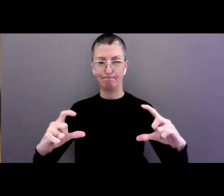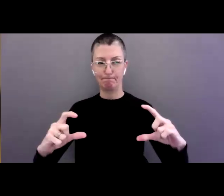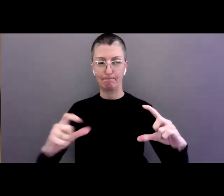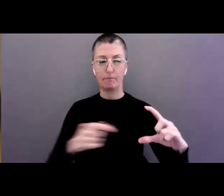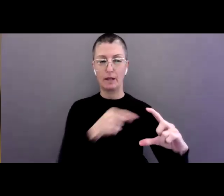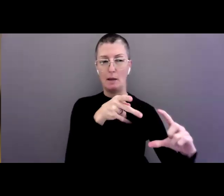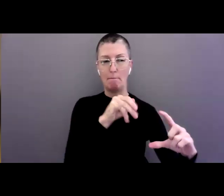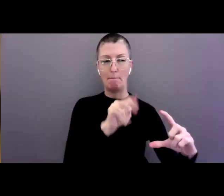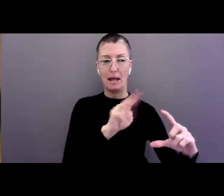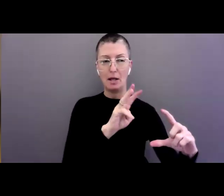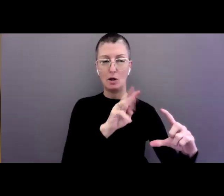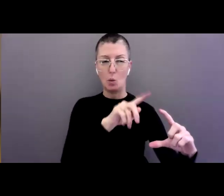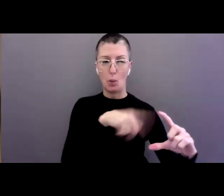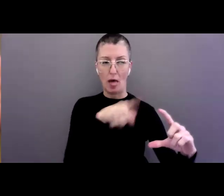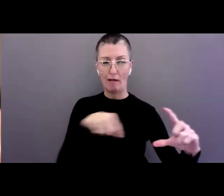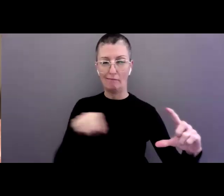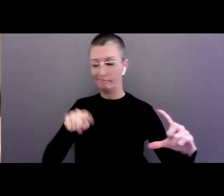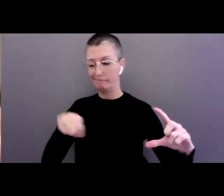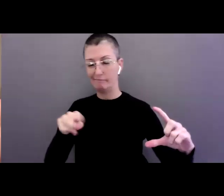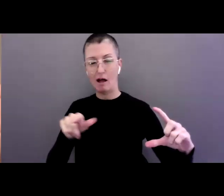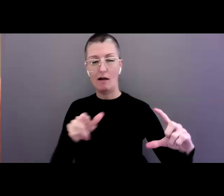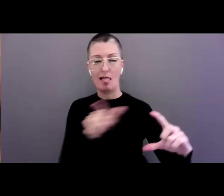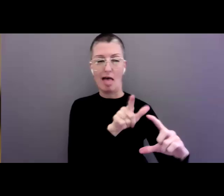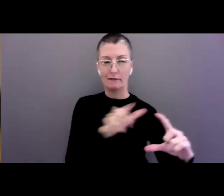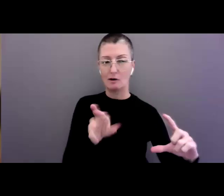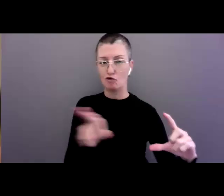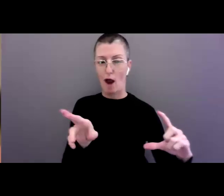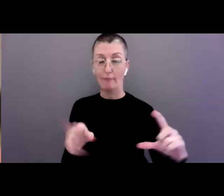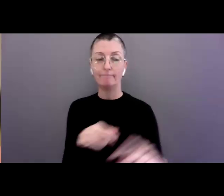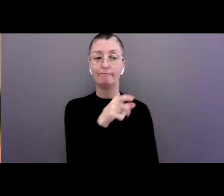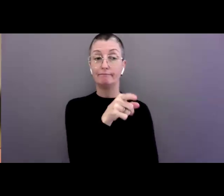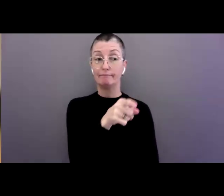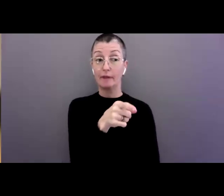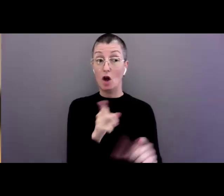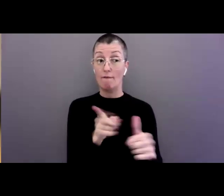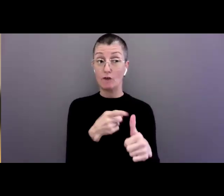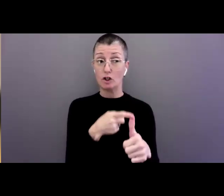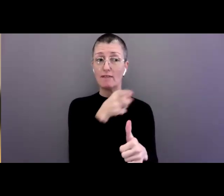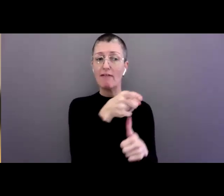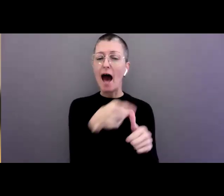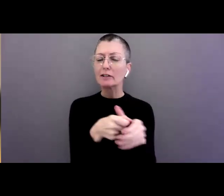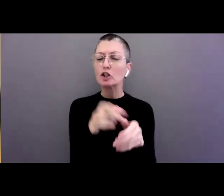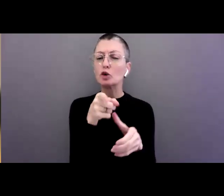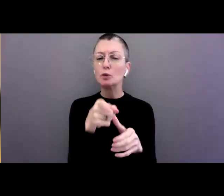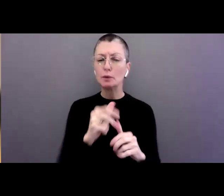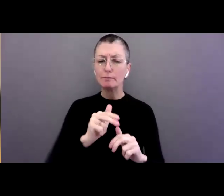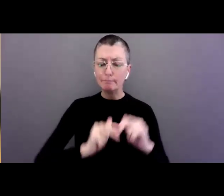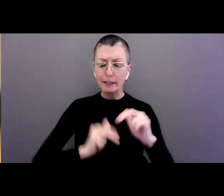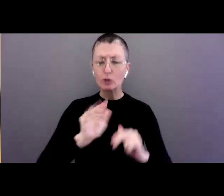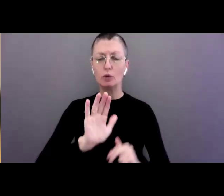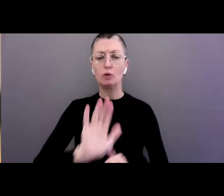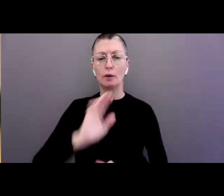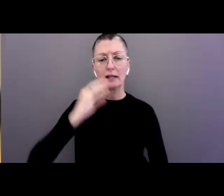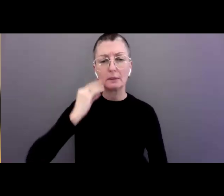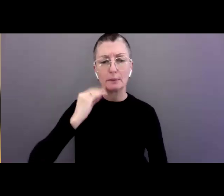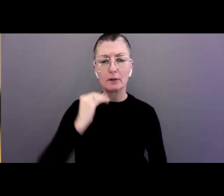one on the left and we got one on the right. The one on the left is you building out your experience. What is it going to look like? What are you going to have people